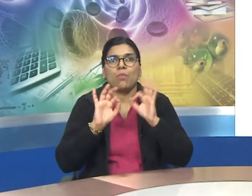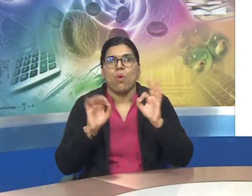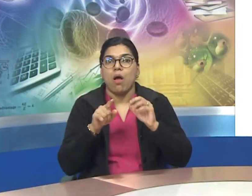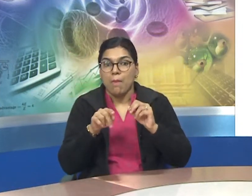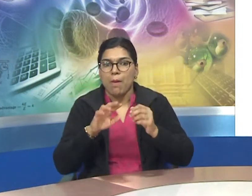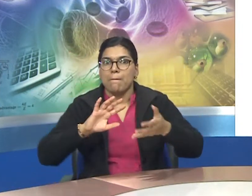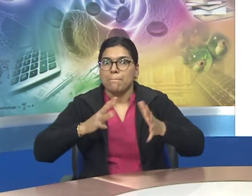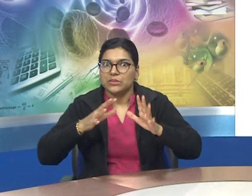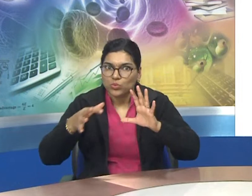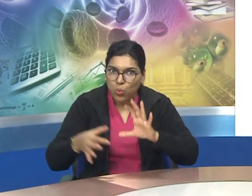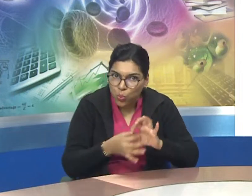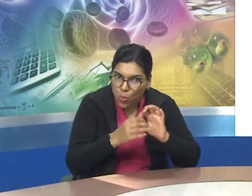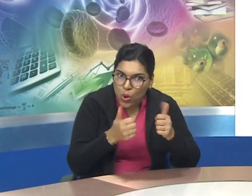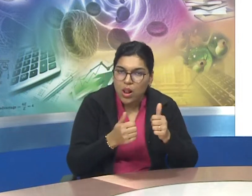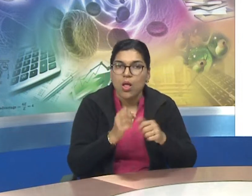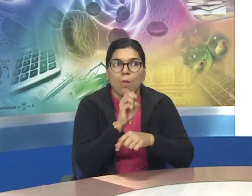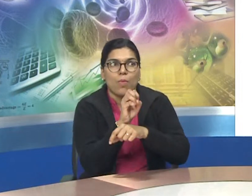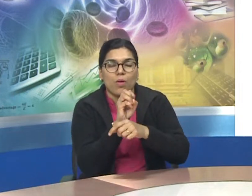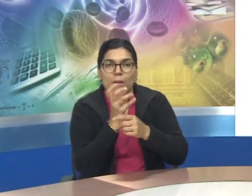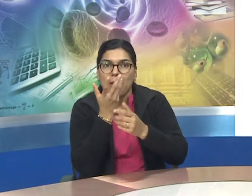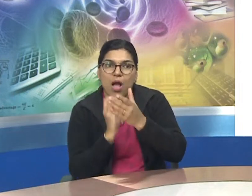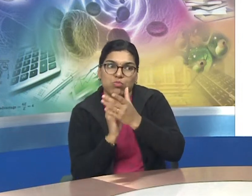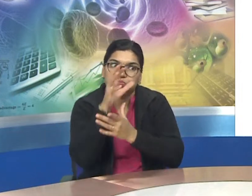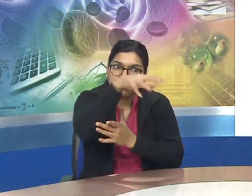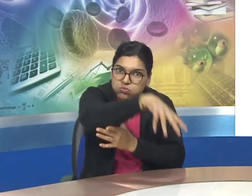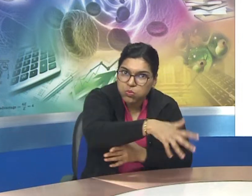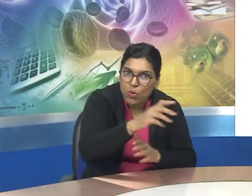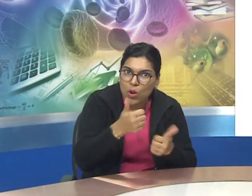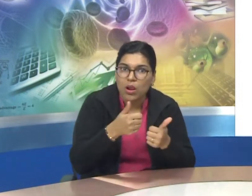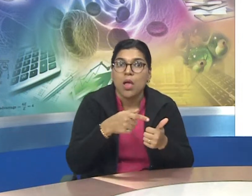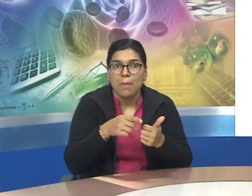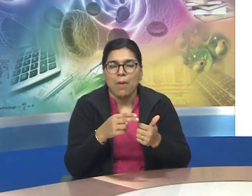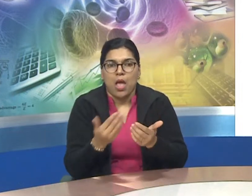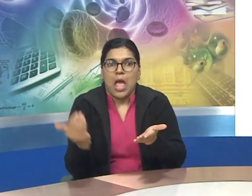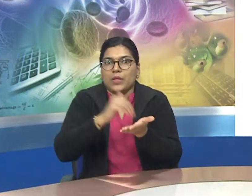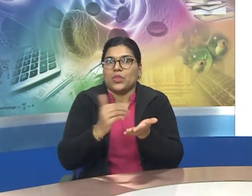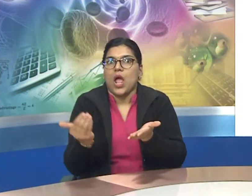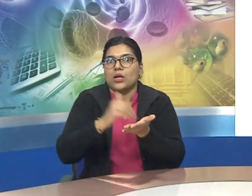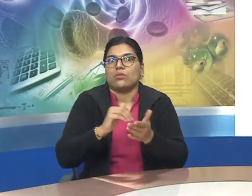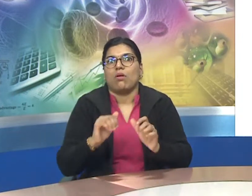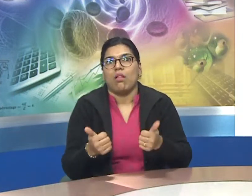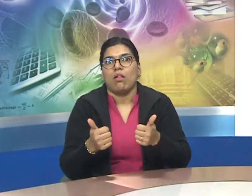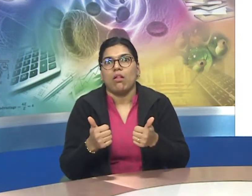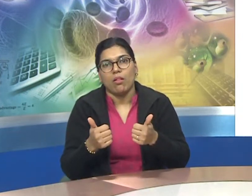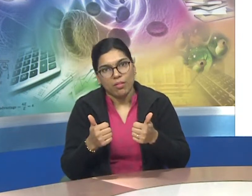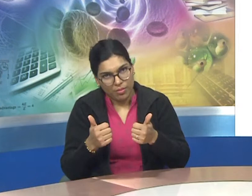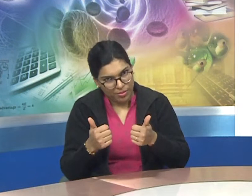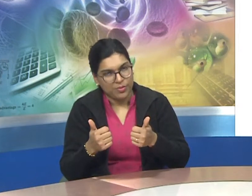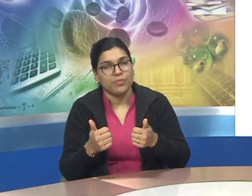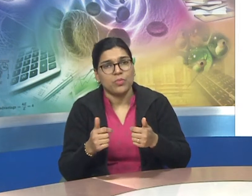So for all those kinds of energies, we call them renewable energy.